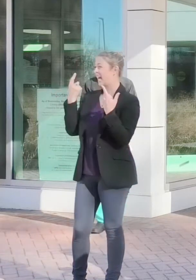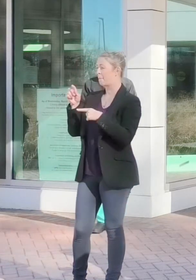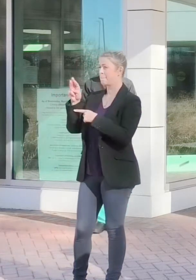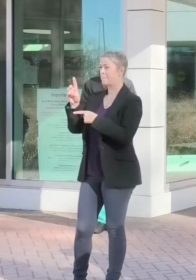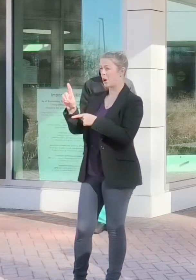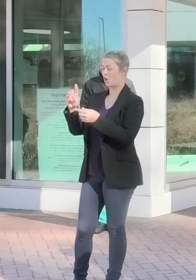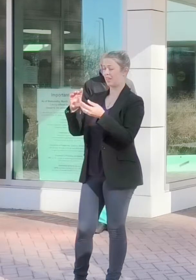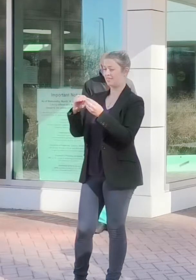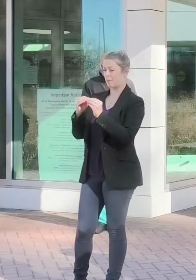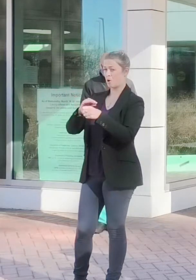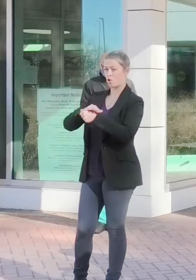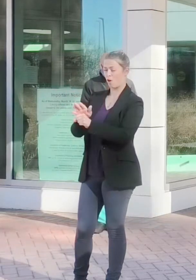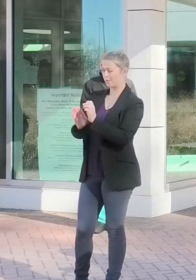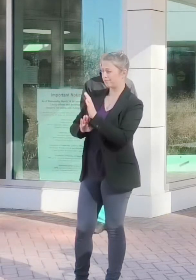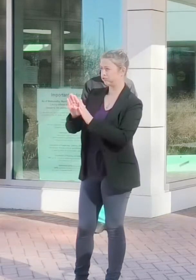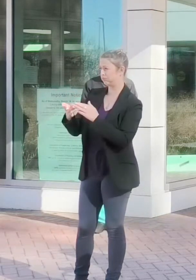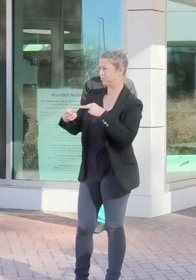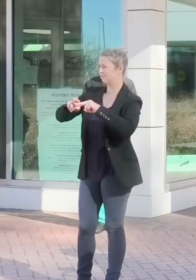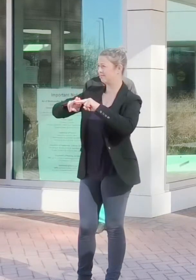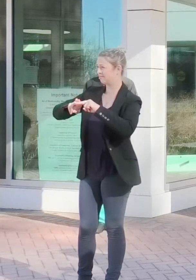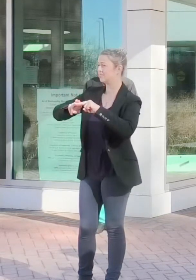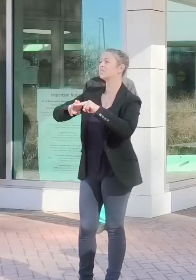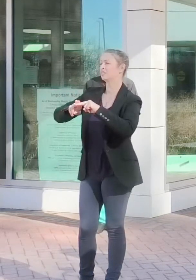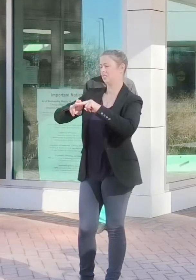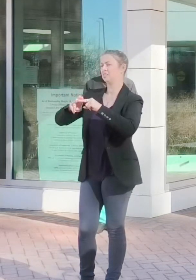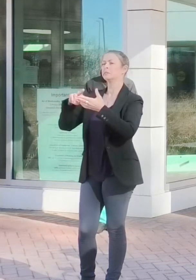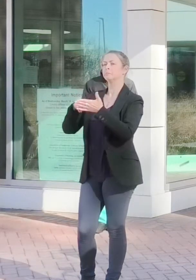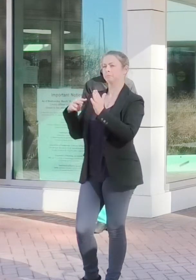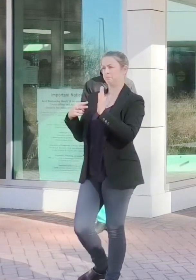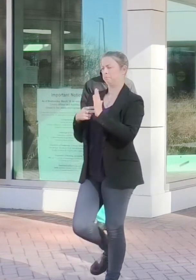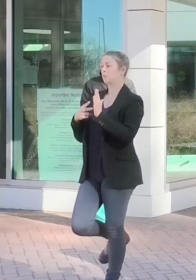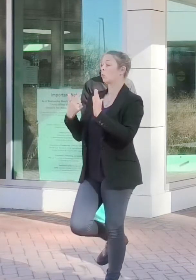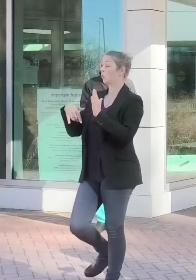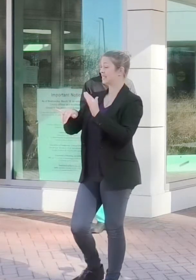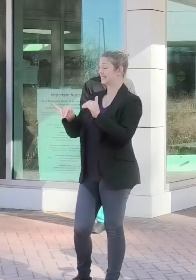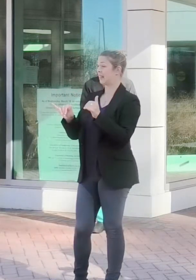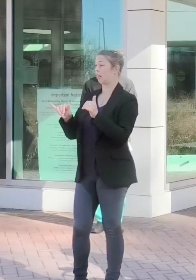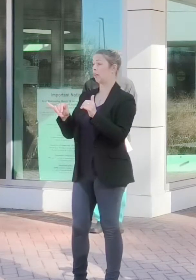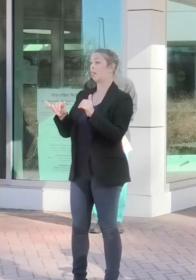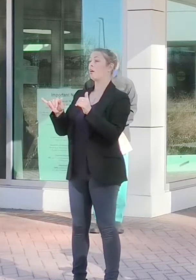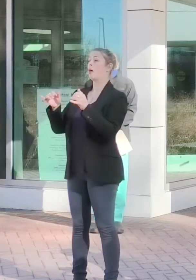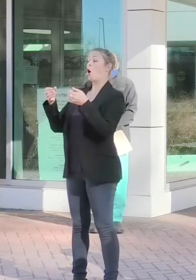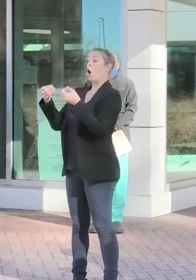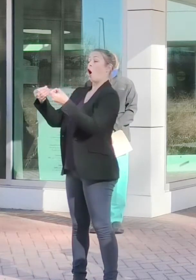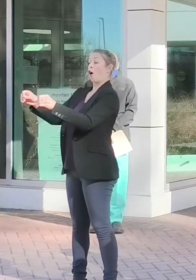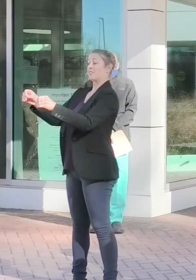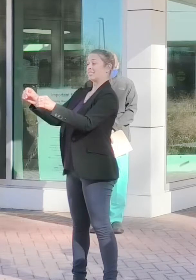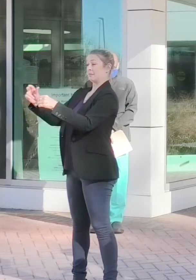cases, the Howard County Department of Recreation Parks offices will continue to remain closed to the public.